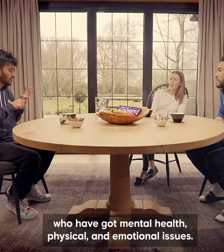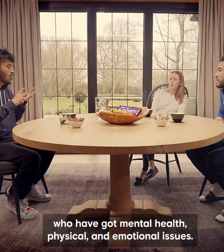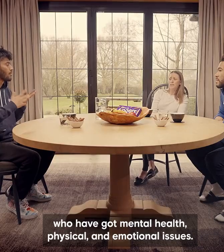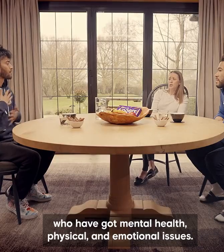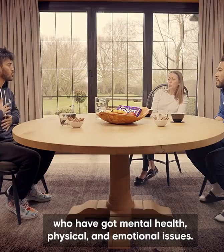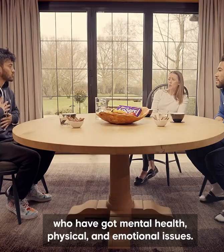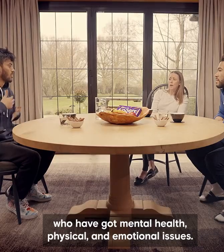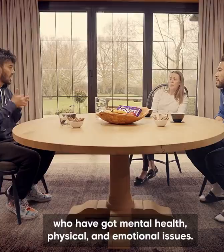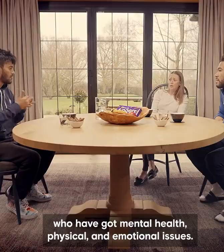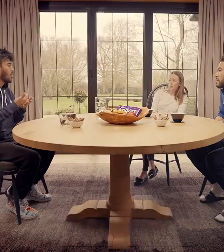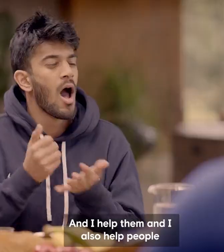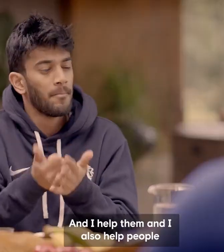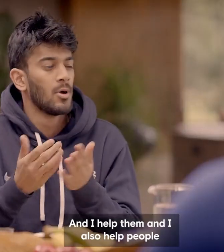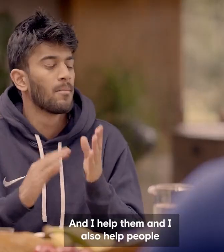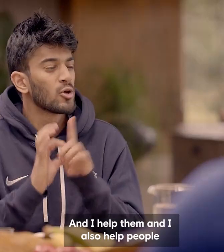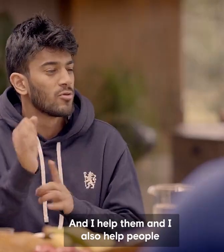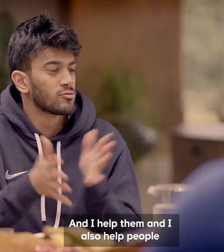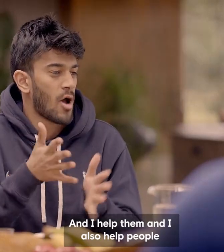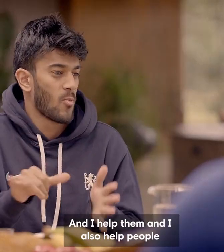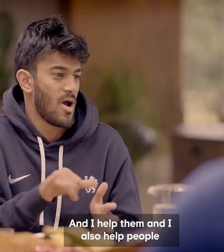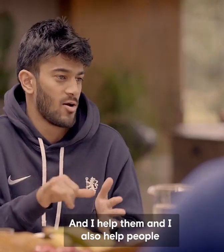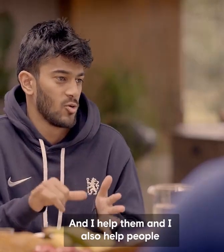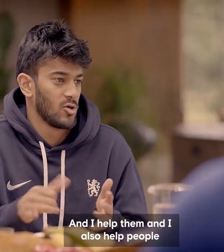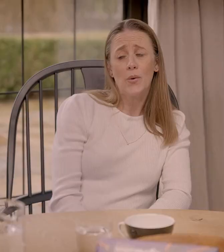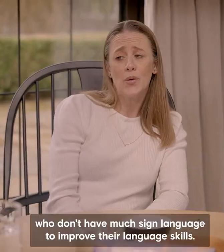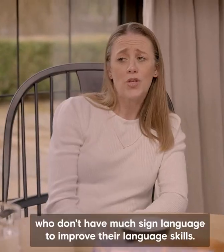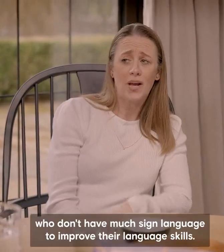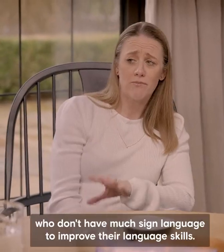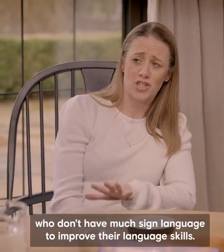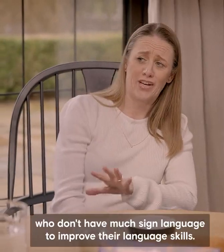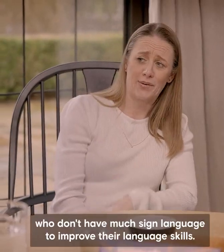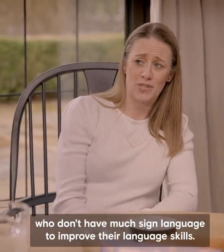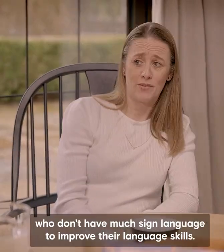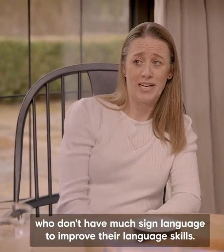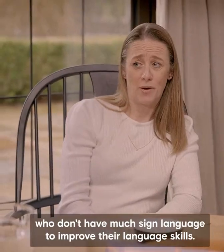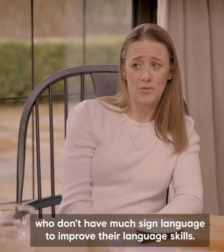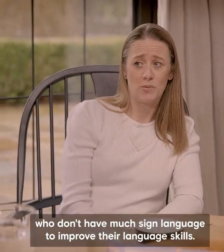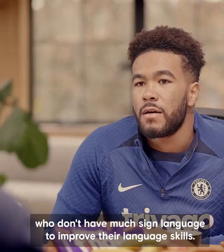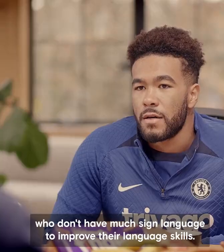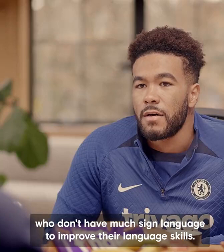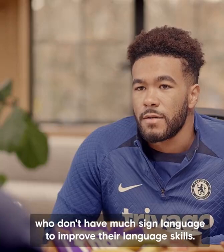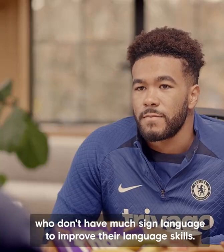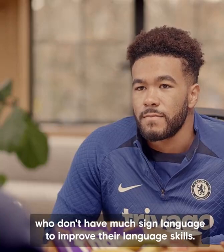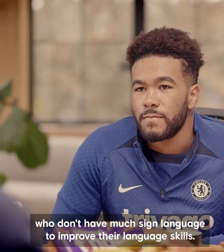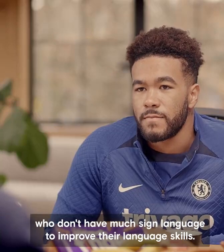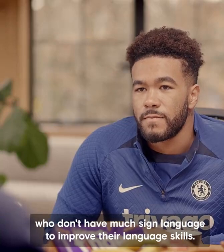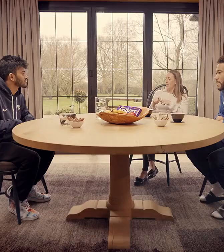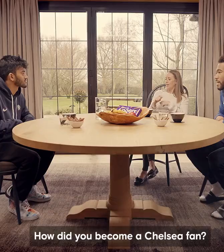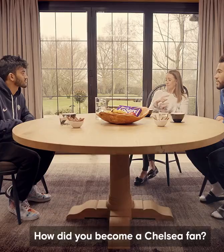issues, physical, emotional, and I help them, and also who don't have much sign language, so I really help them to improve their language skills as well. How did